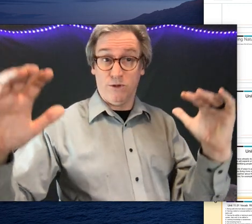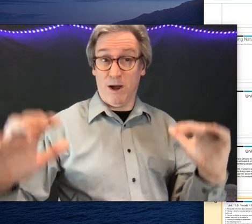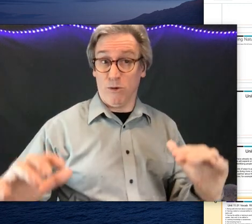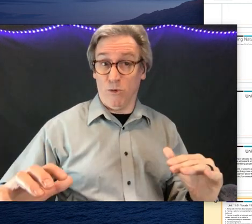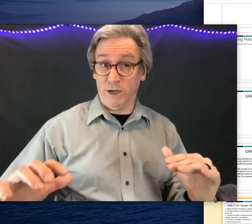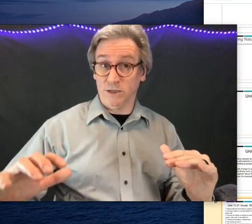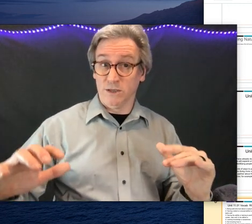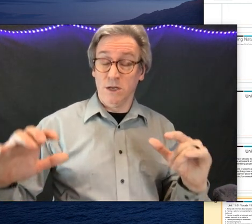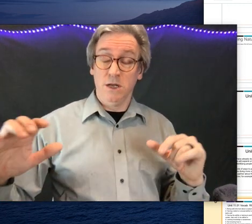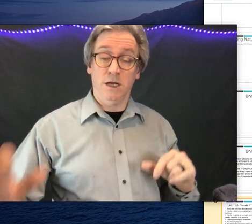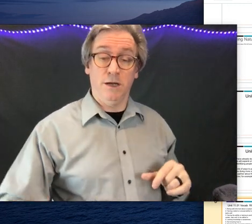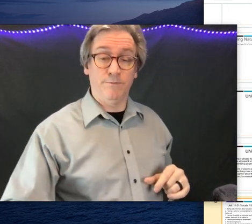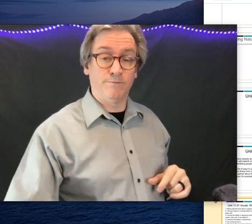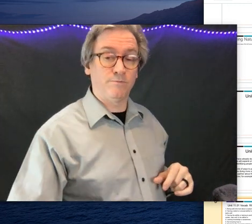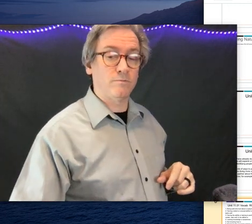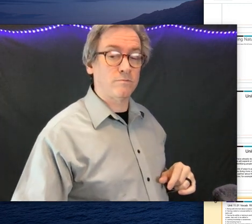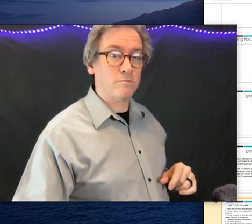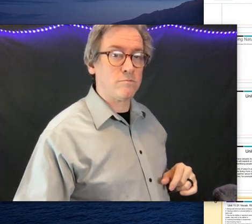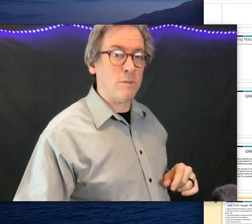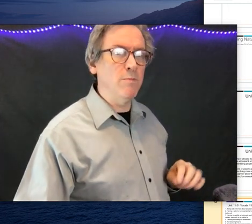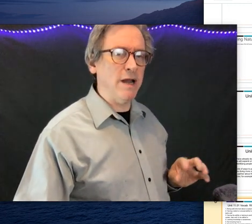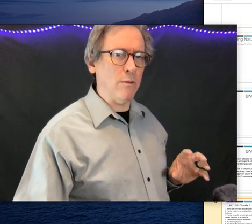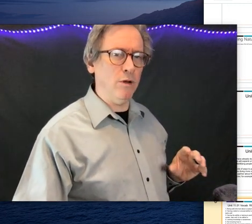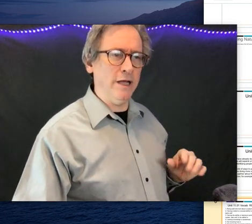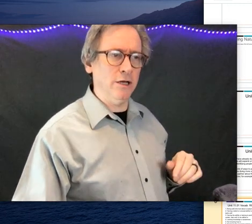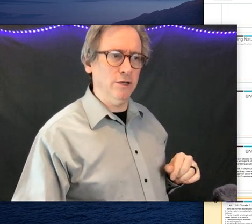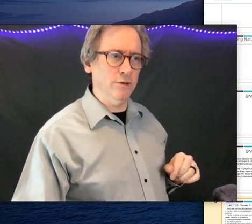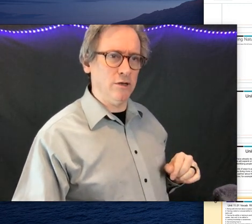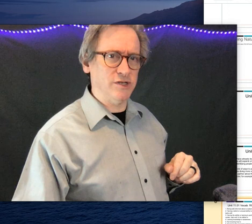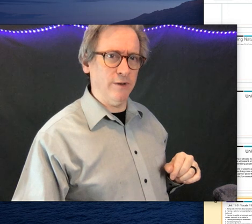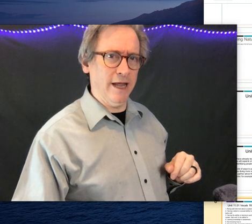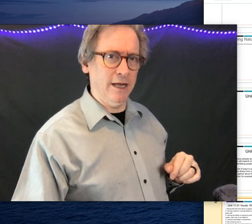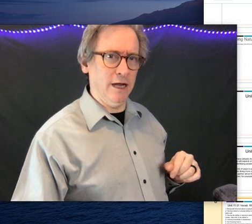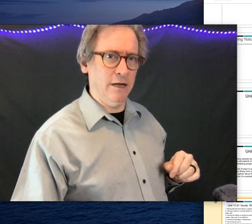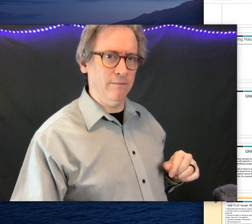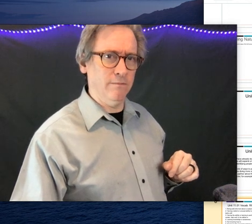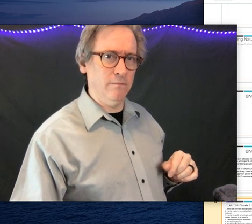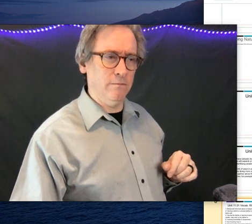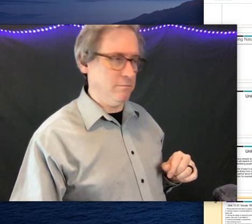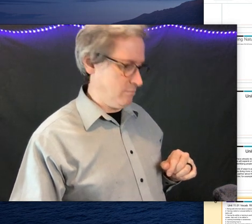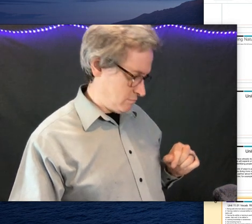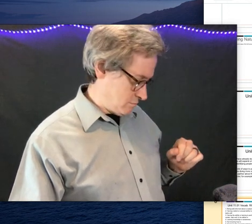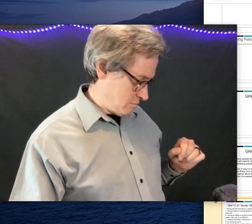we go through the PowerPoint. But I will include also